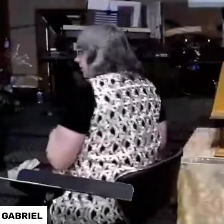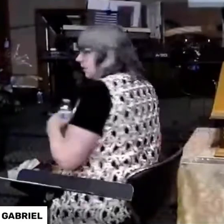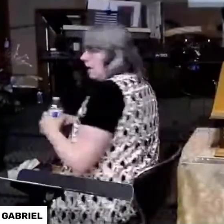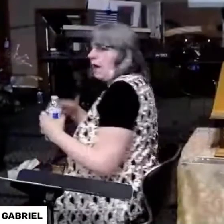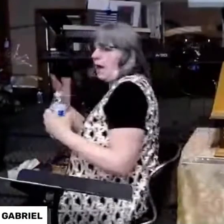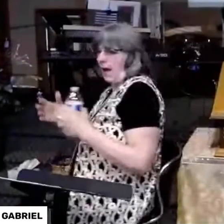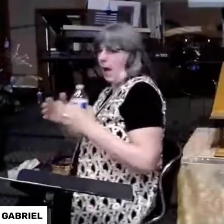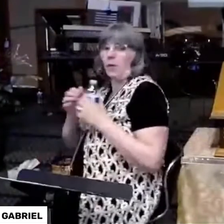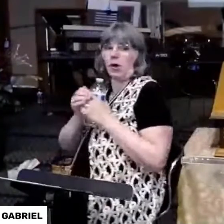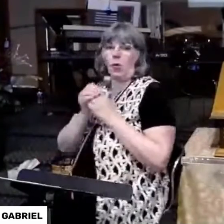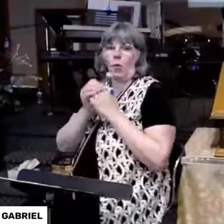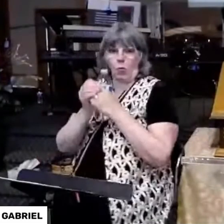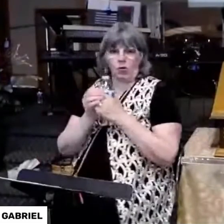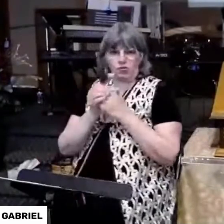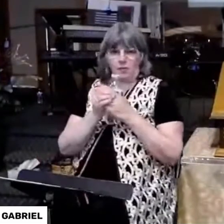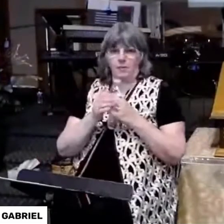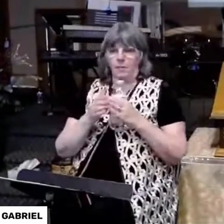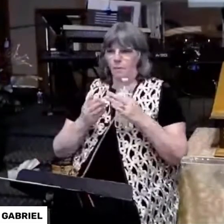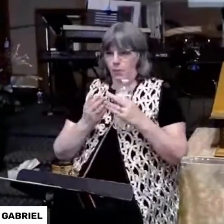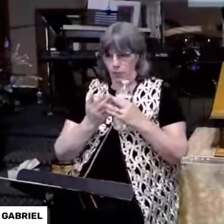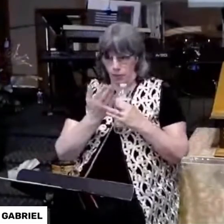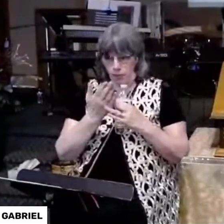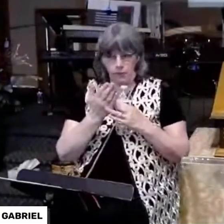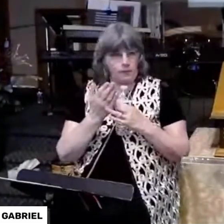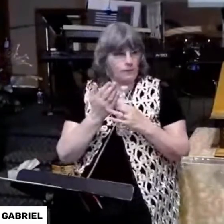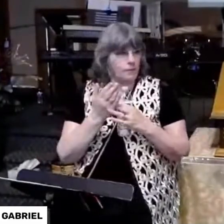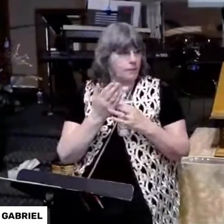prayers, we've worshiped through